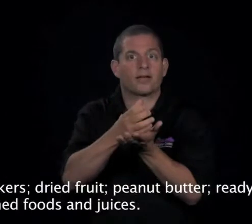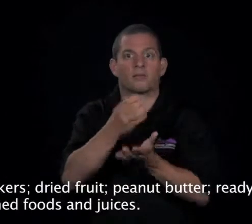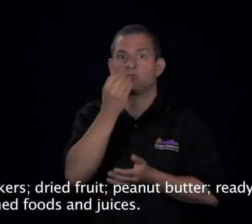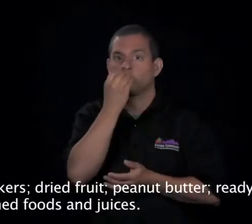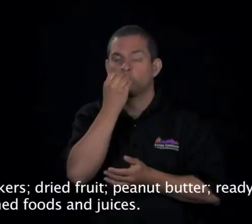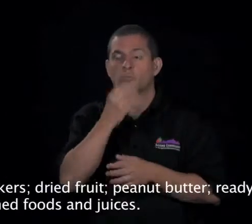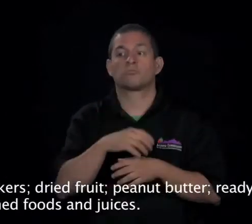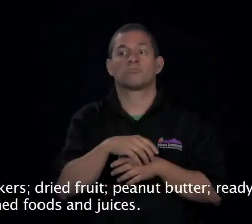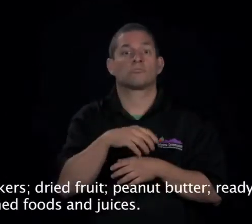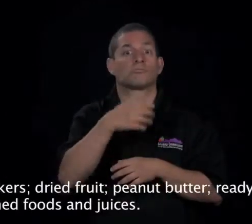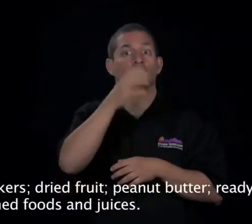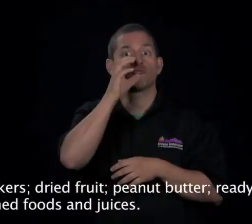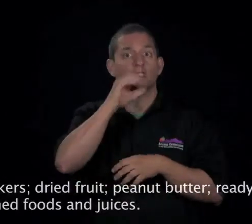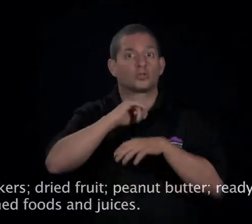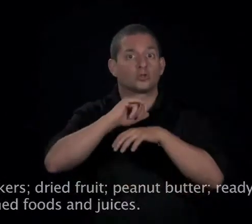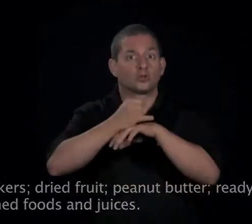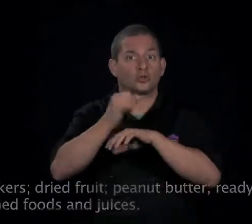ready-to-eat canned foods, and juices.